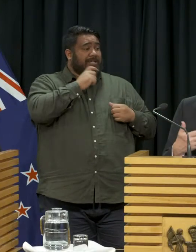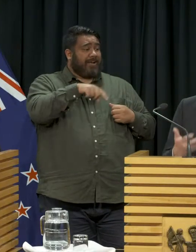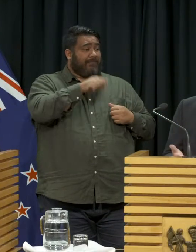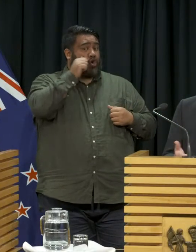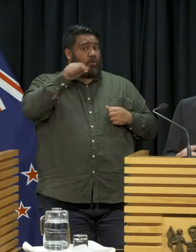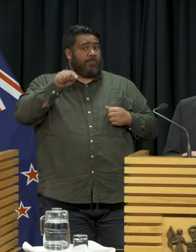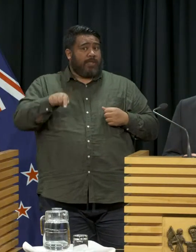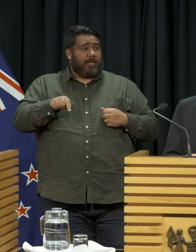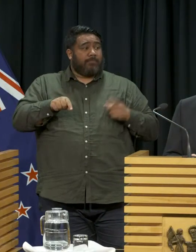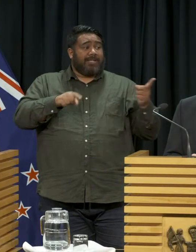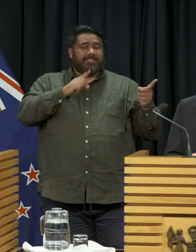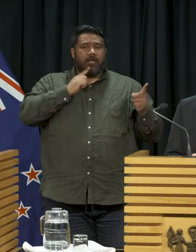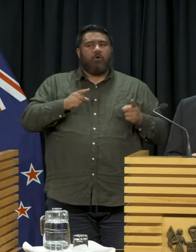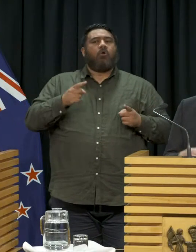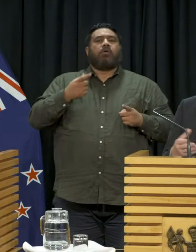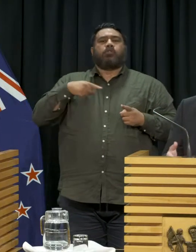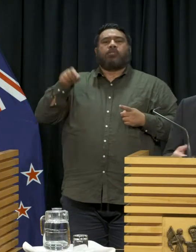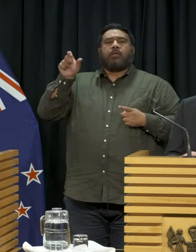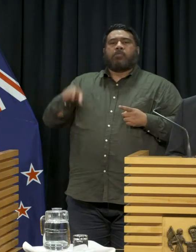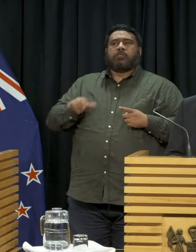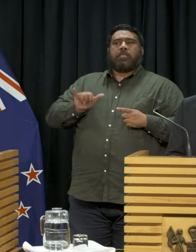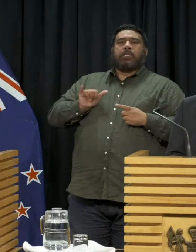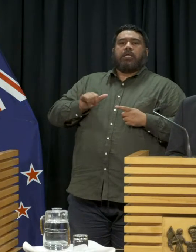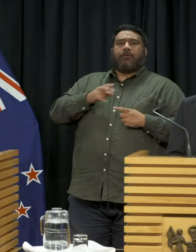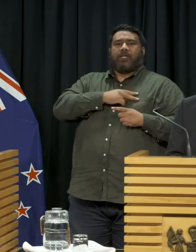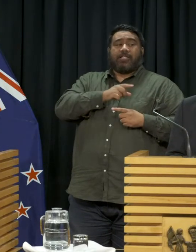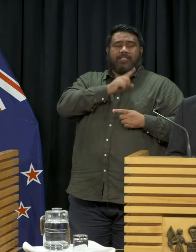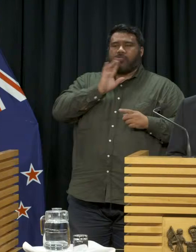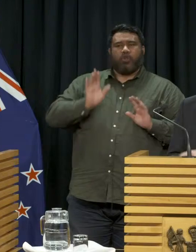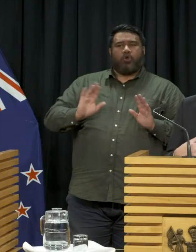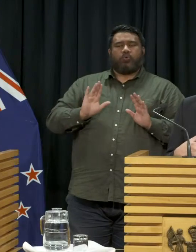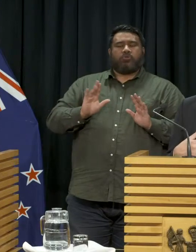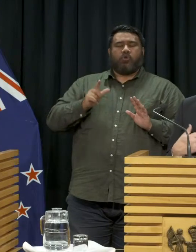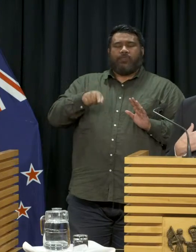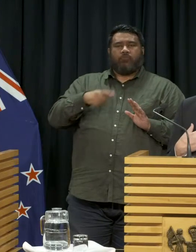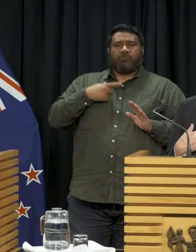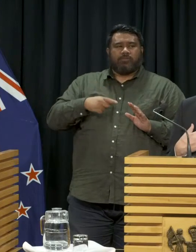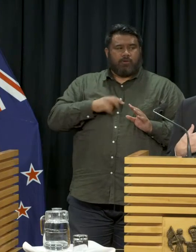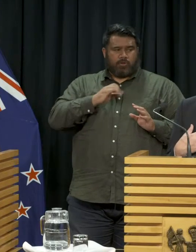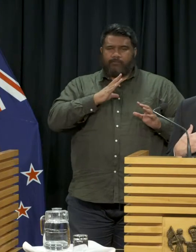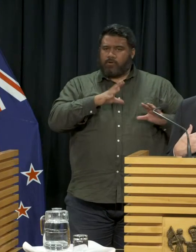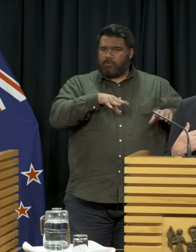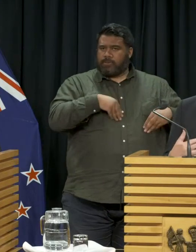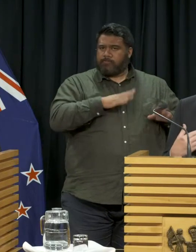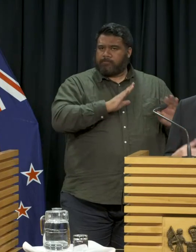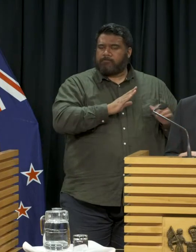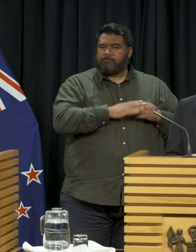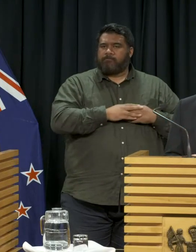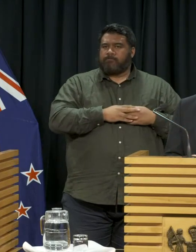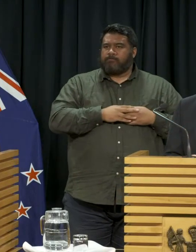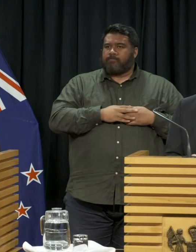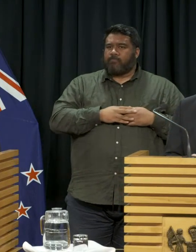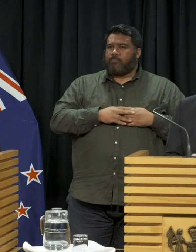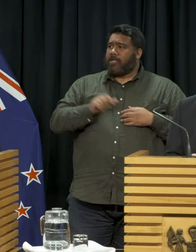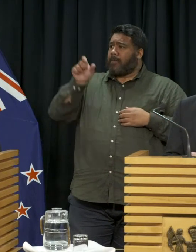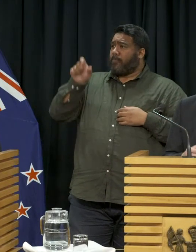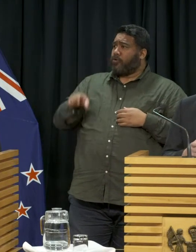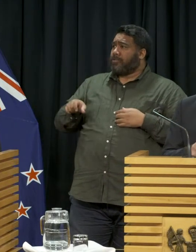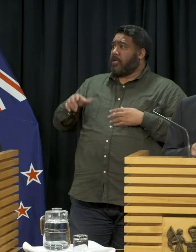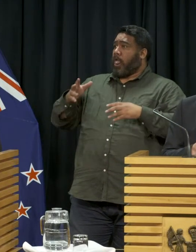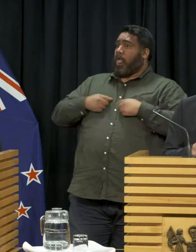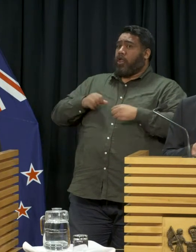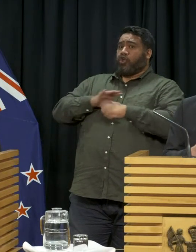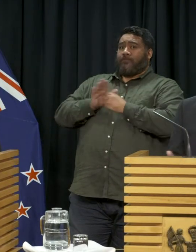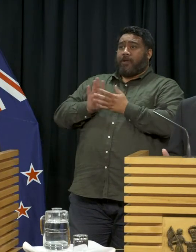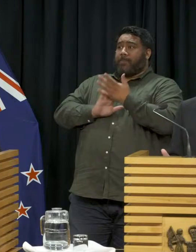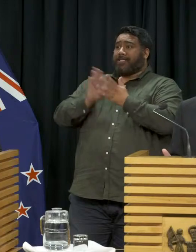us it's not because the person was vaccine hesitant, and I accept that as an explanation. But that doesn't mean that somebody who happens to have contracted COVID-19